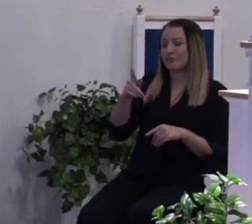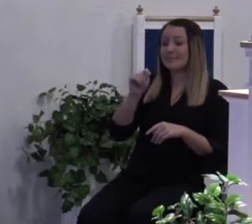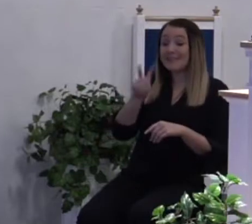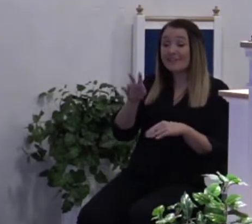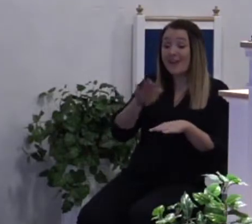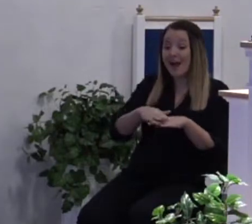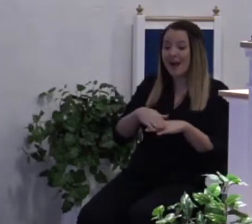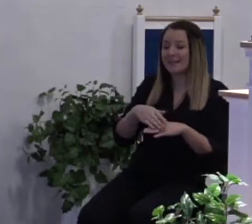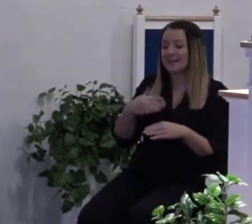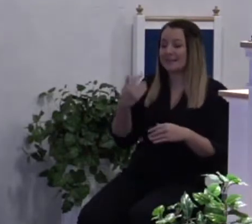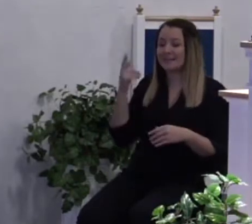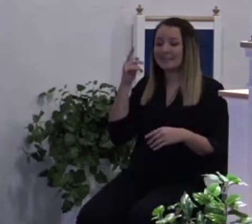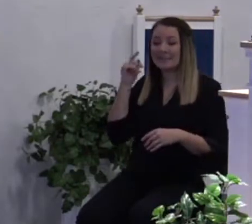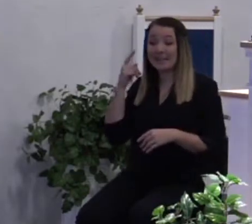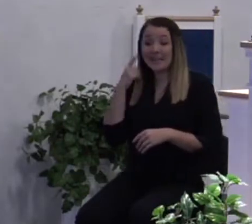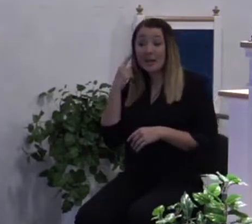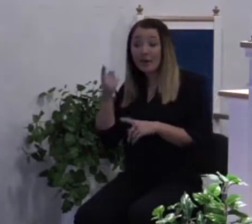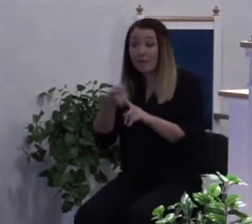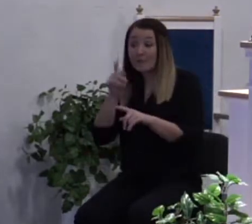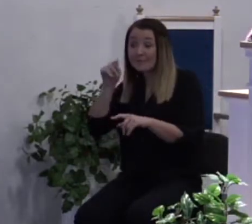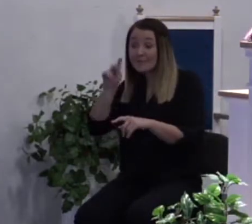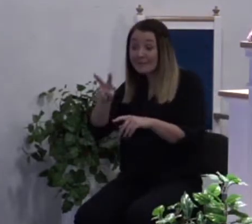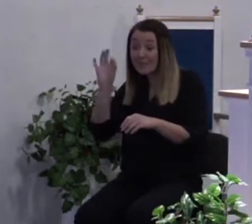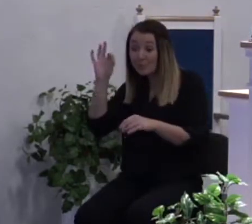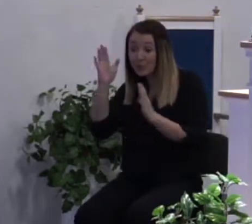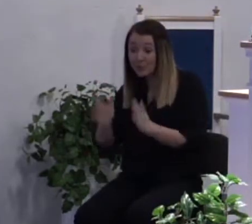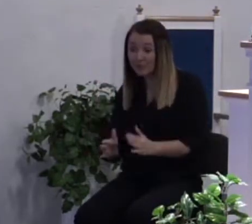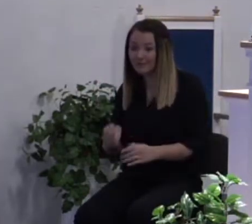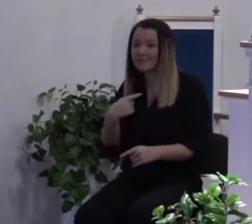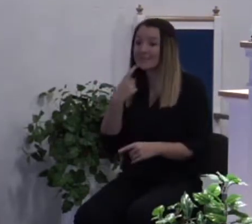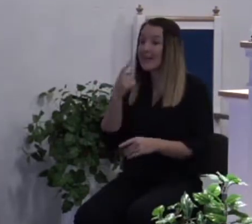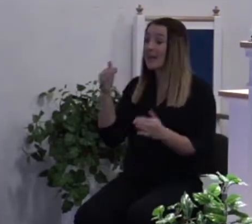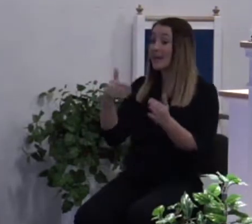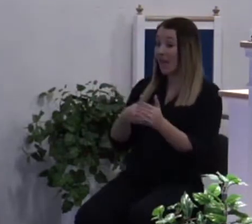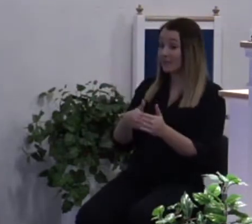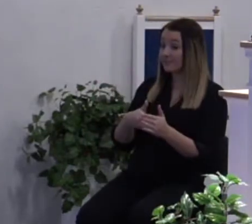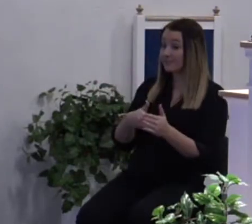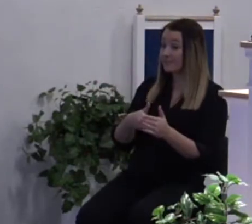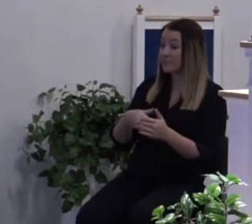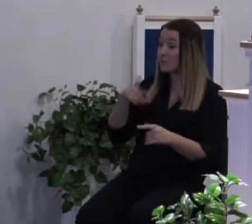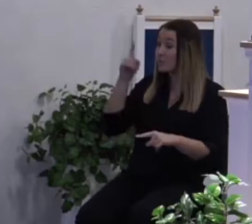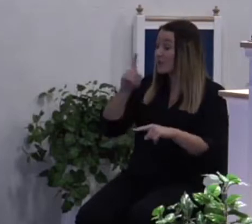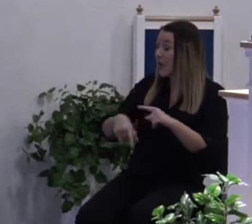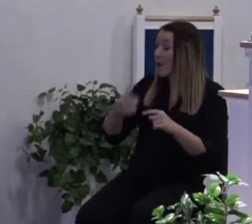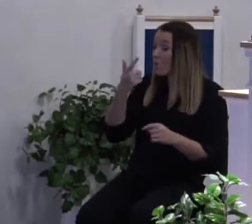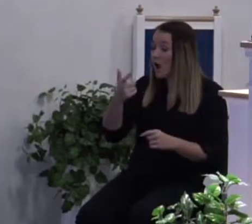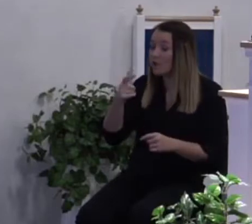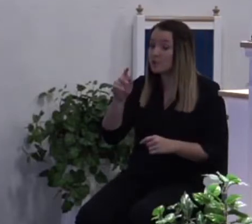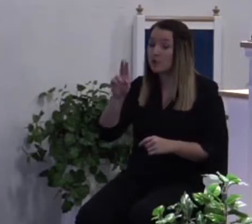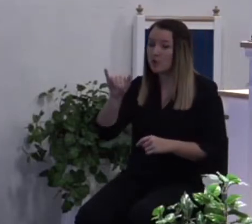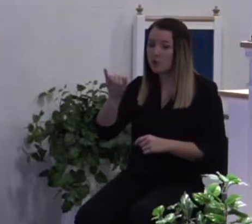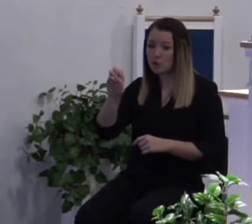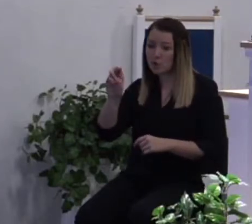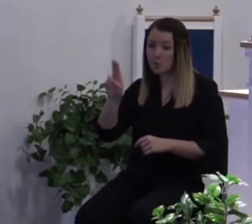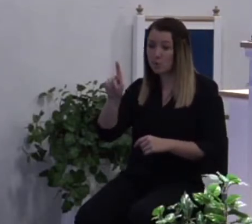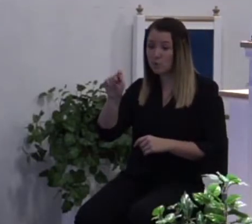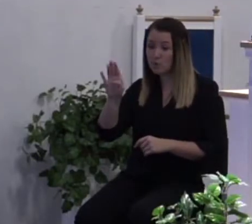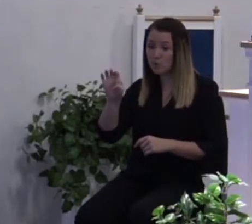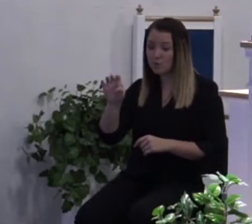TV preacher. Let me say that again. You can't watch YouTube. You can't listen to the radio. You can't